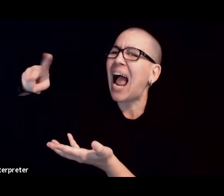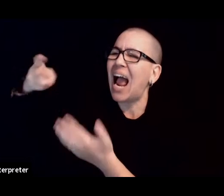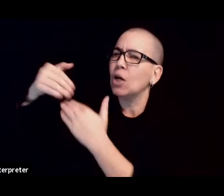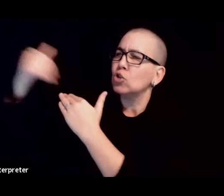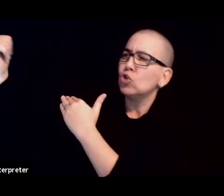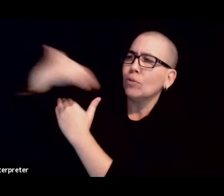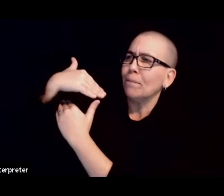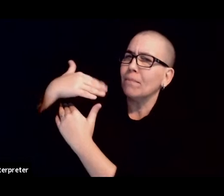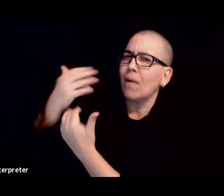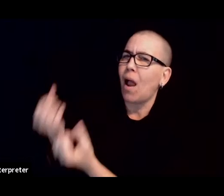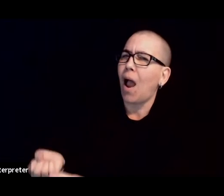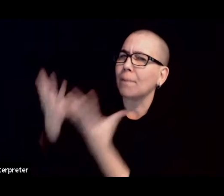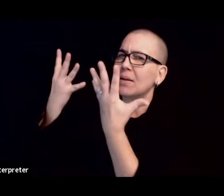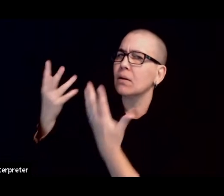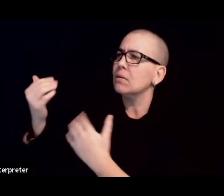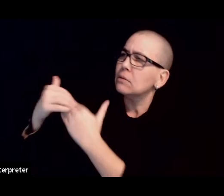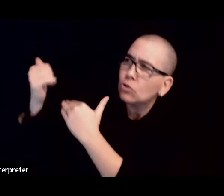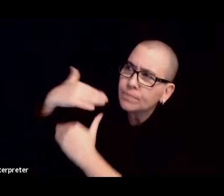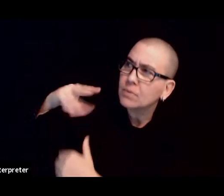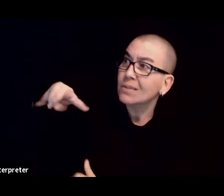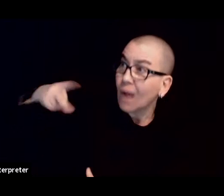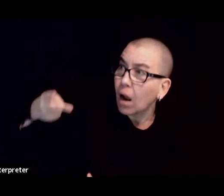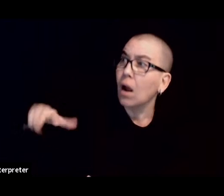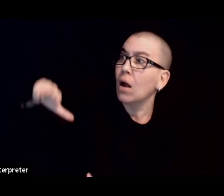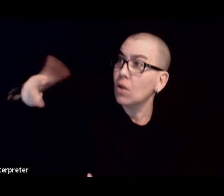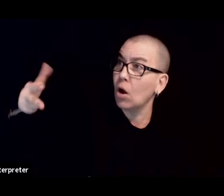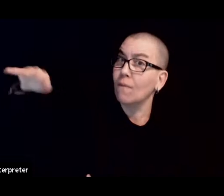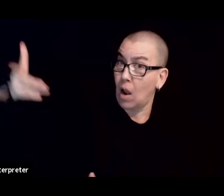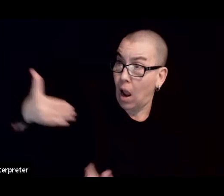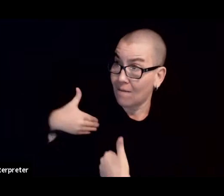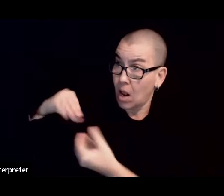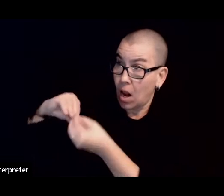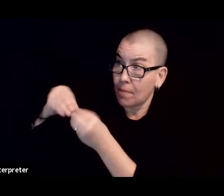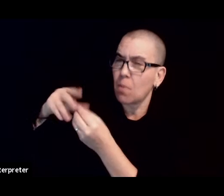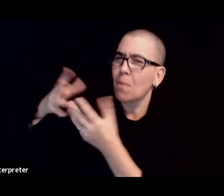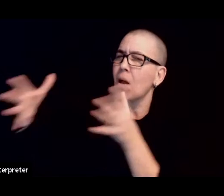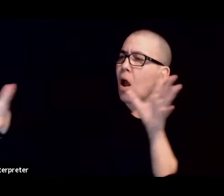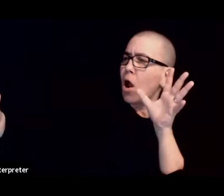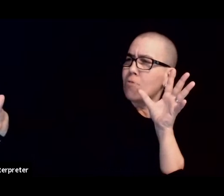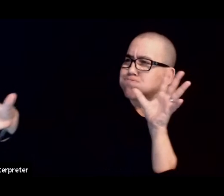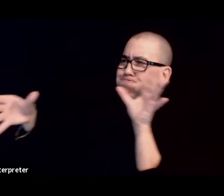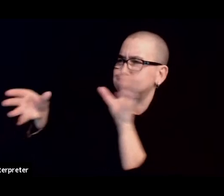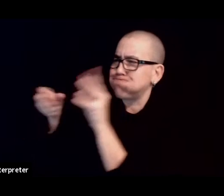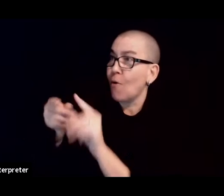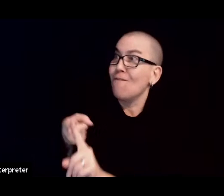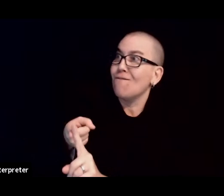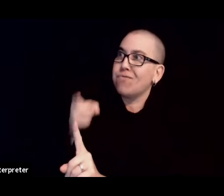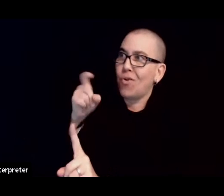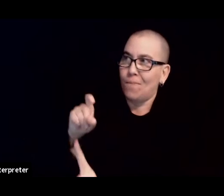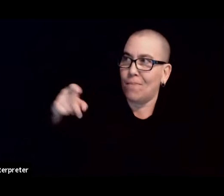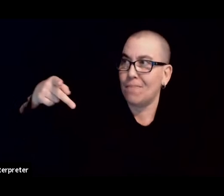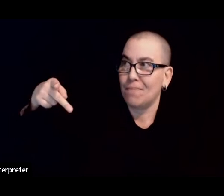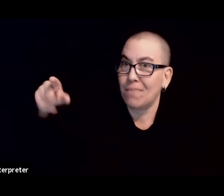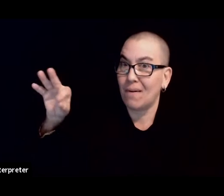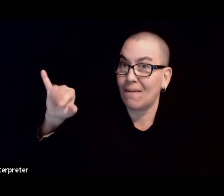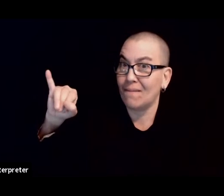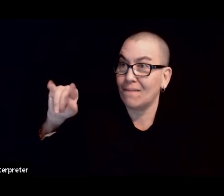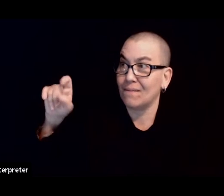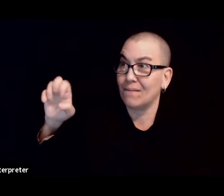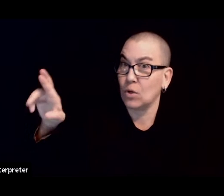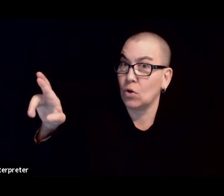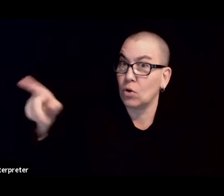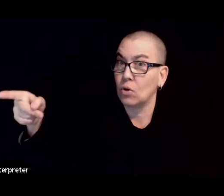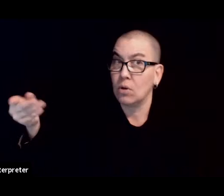some subcategory. Is the total number of Pfizer vaccines that we're going to get in some relatively near term, has that